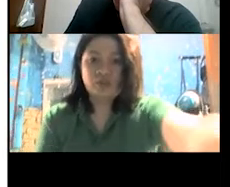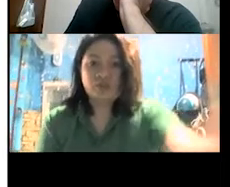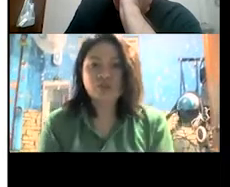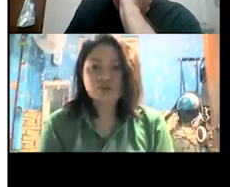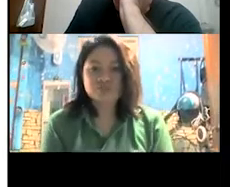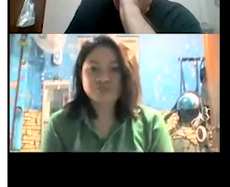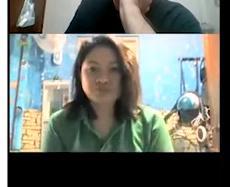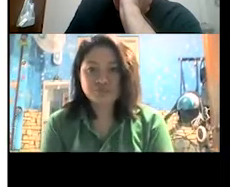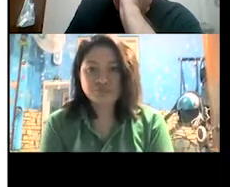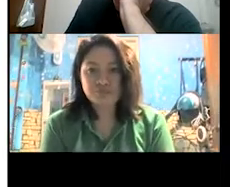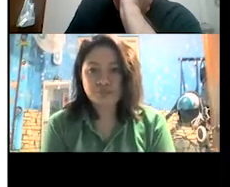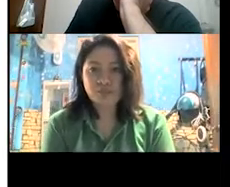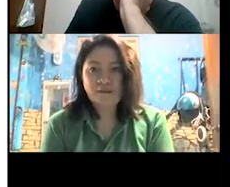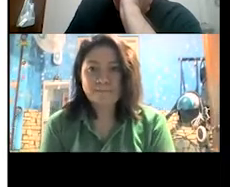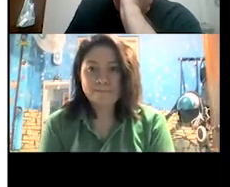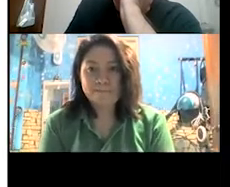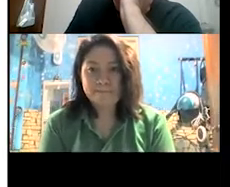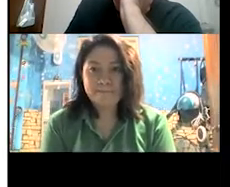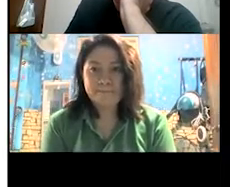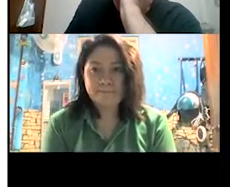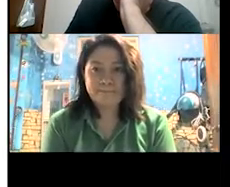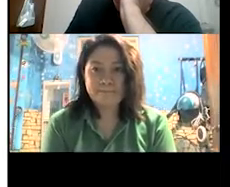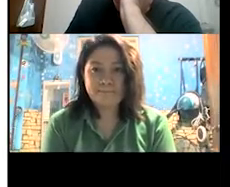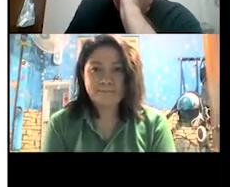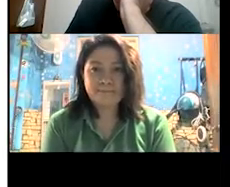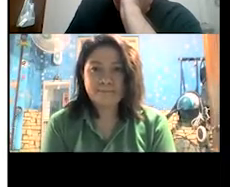I don't know. It just because it looks like